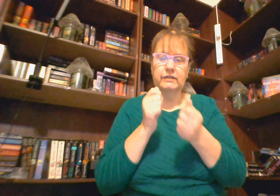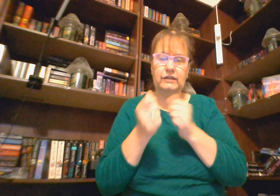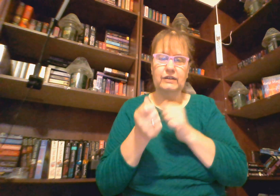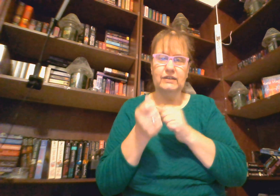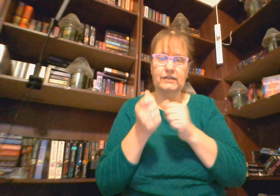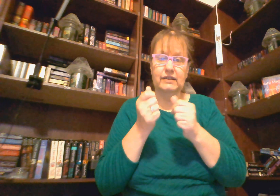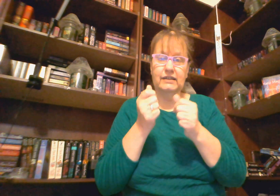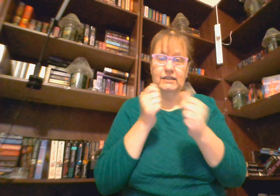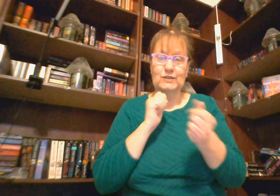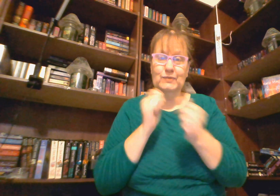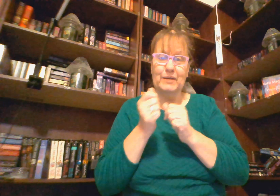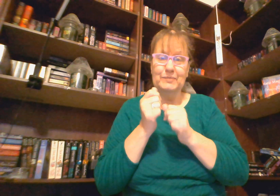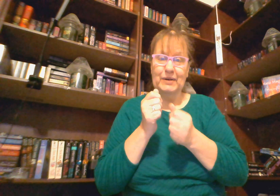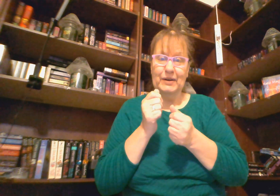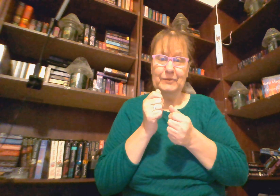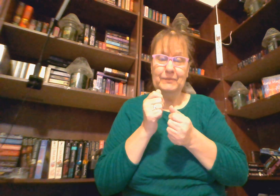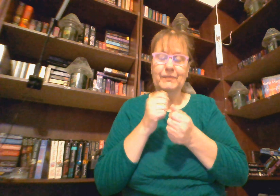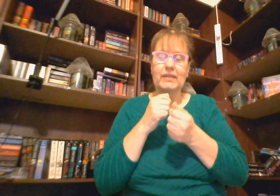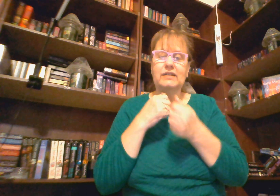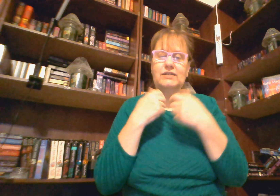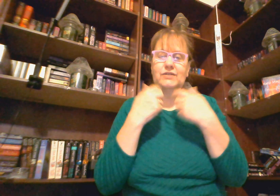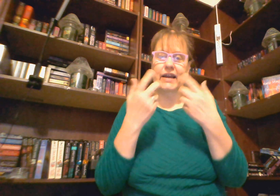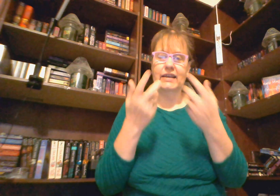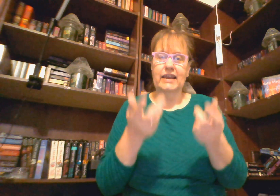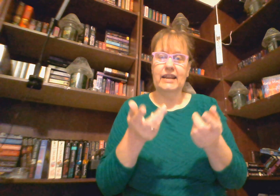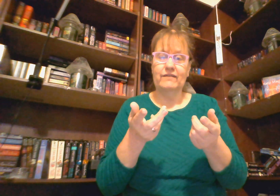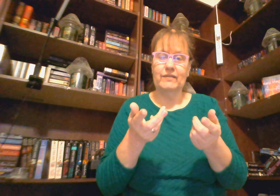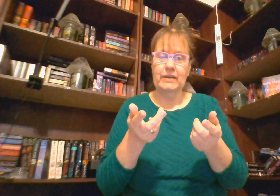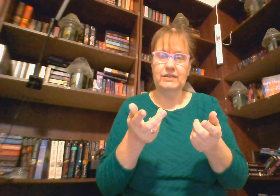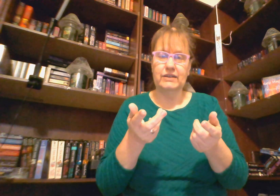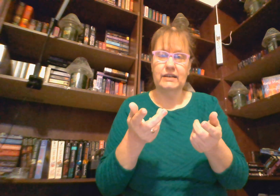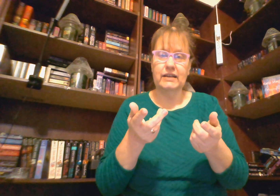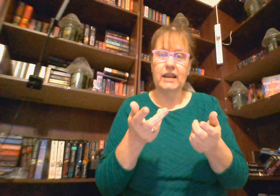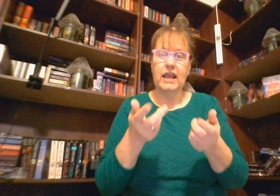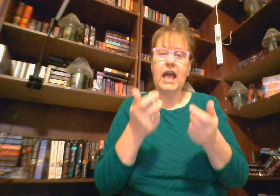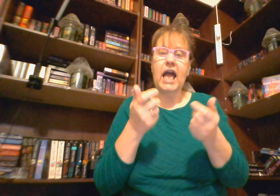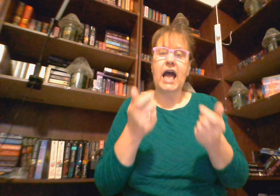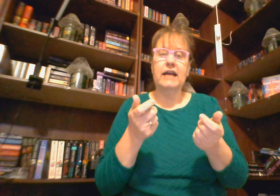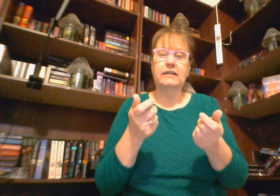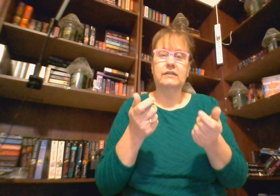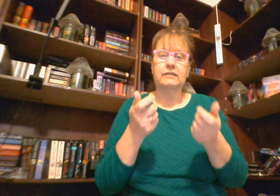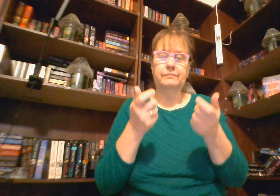as a hooker to the swamp bar to try and gain information, and